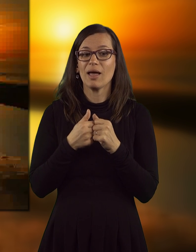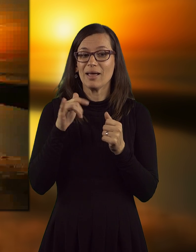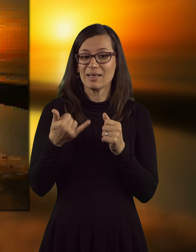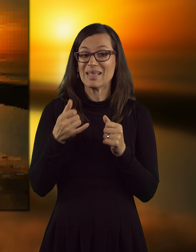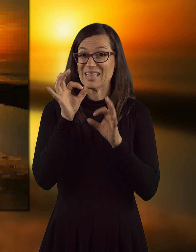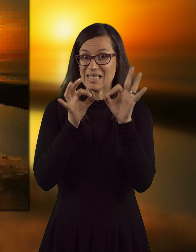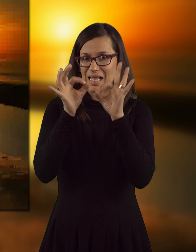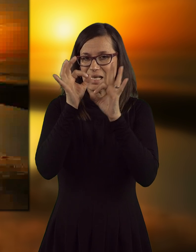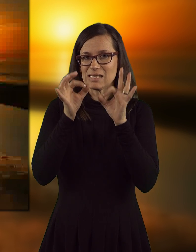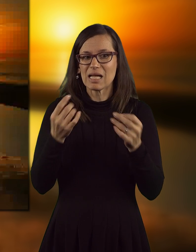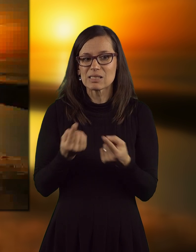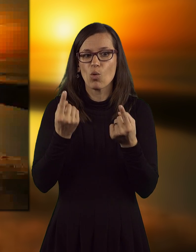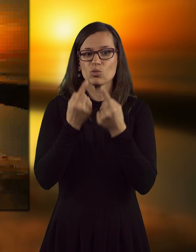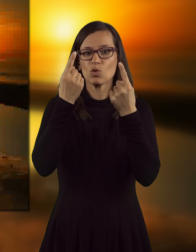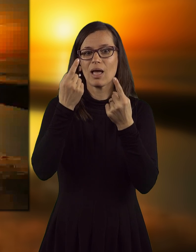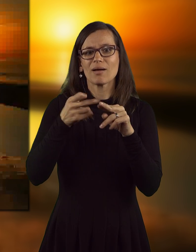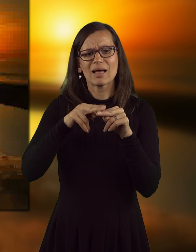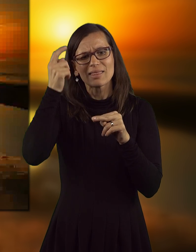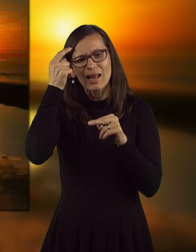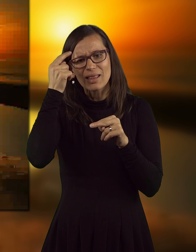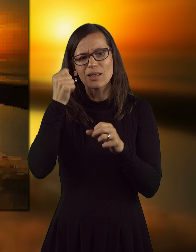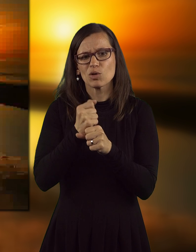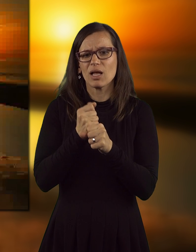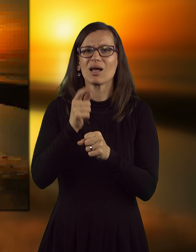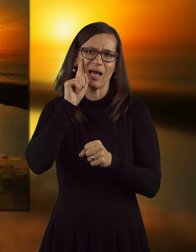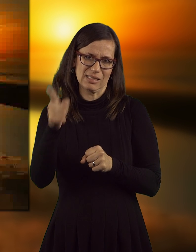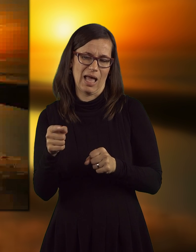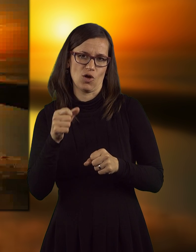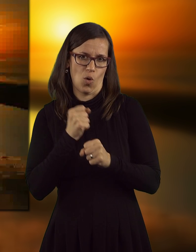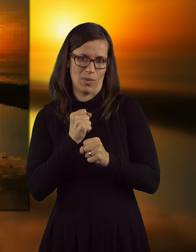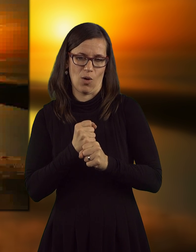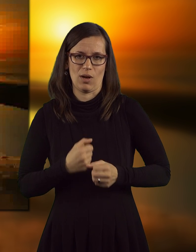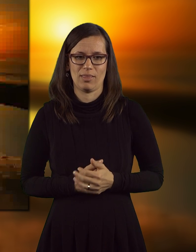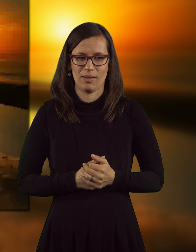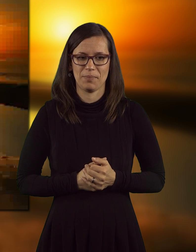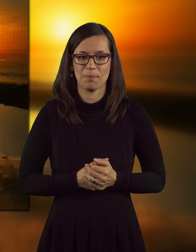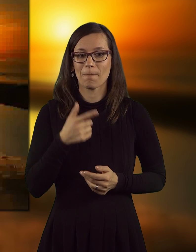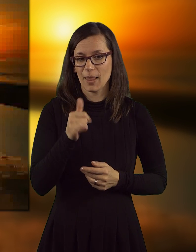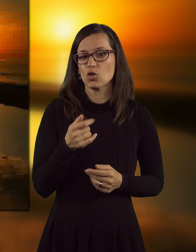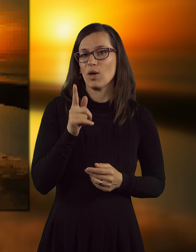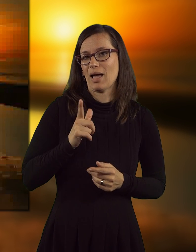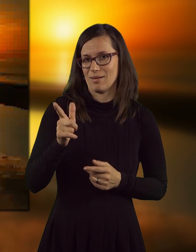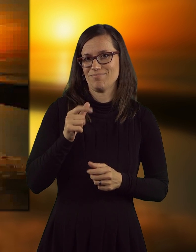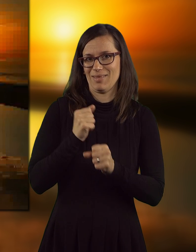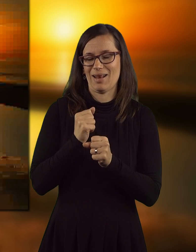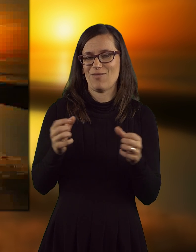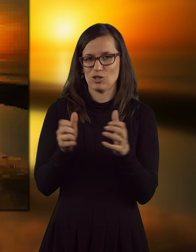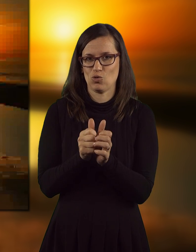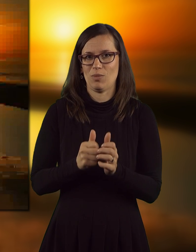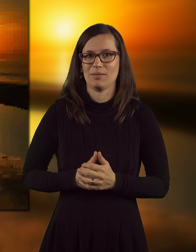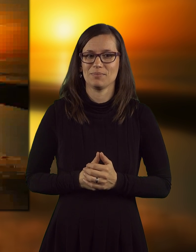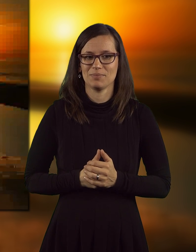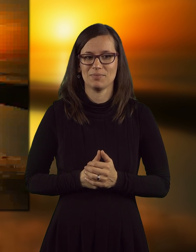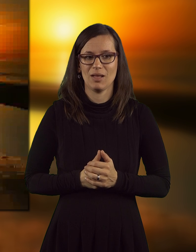atmosphere that is conducive to your cells doing the intelligent thing that they know how to do. That's what we're doing